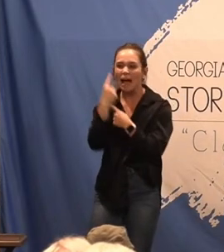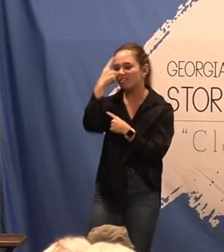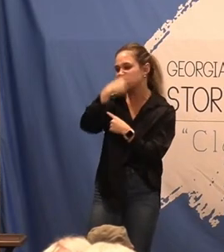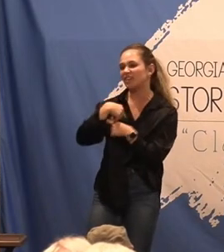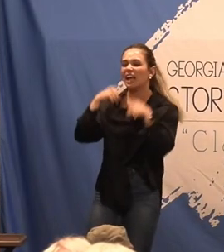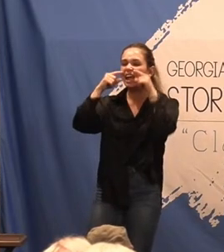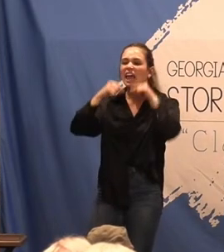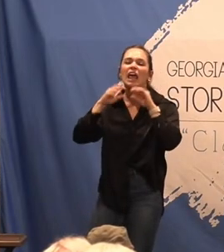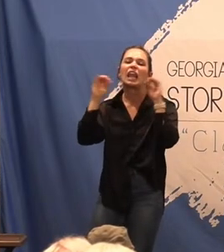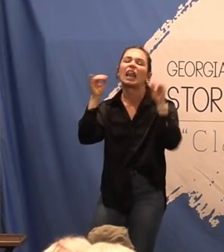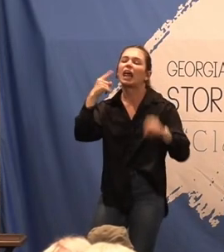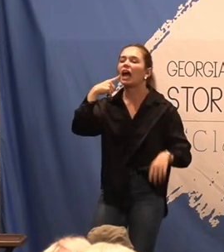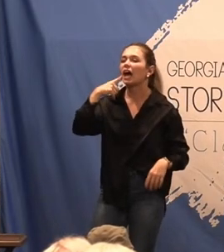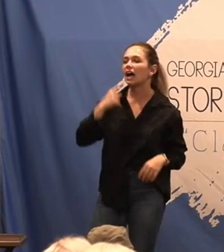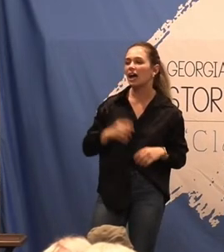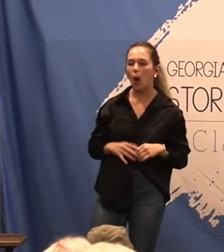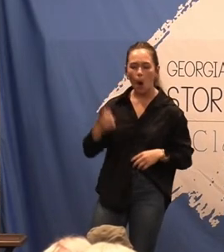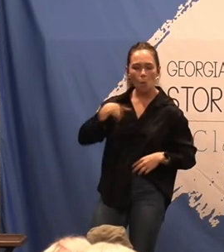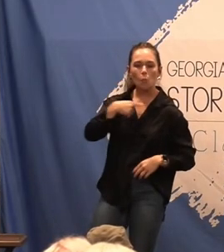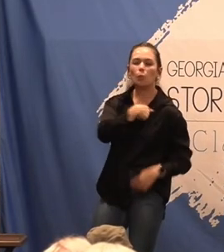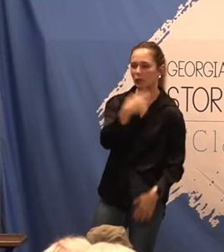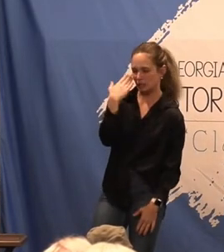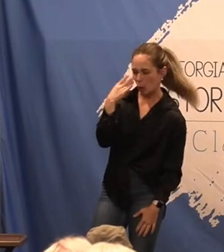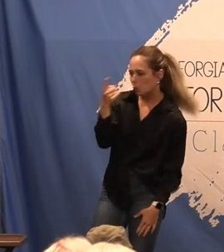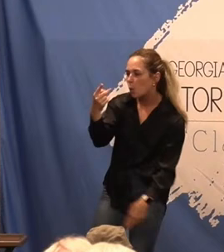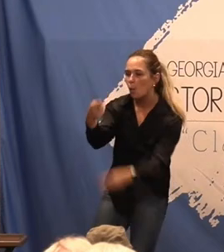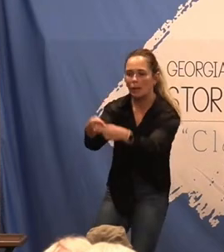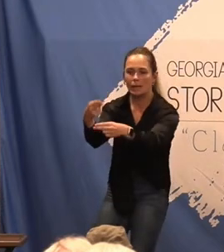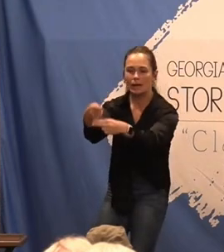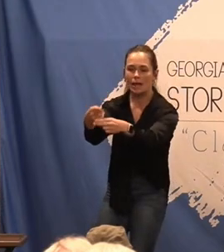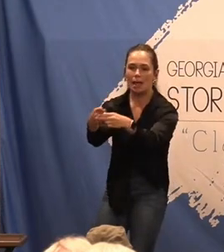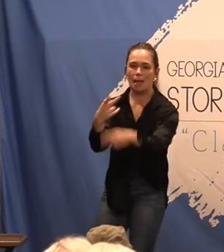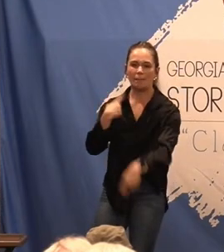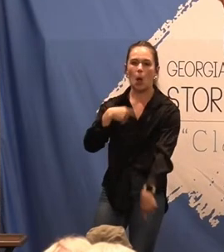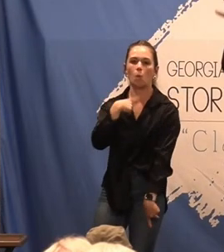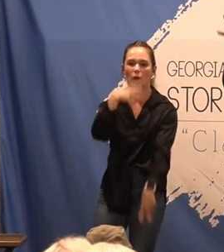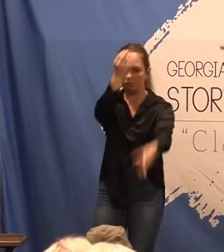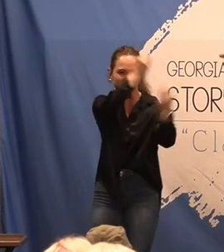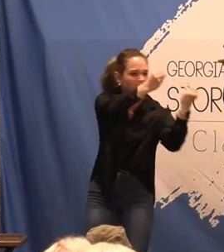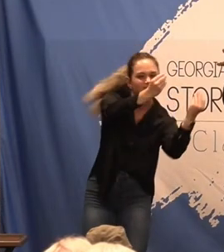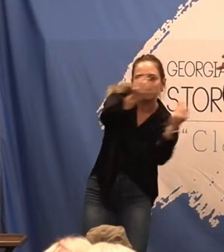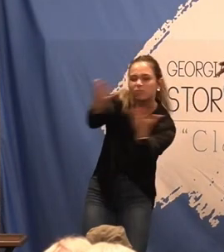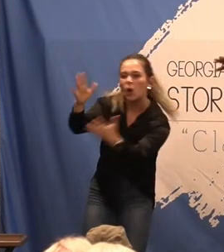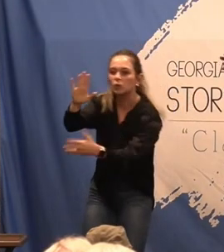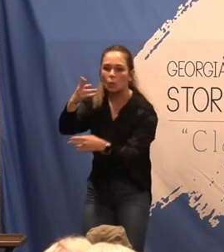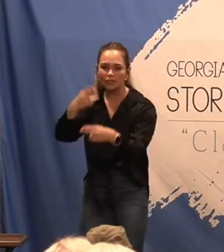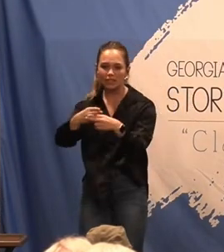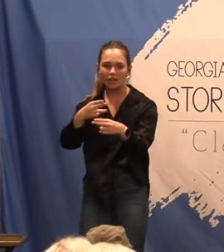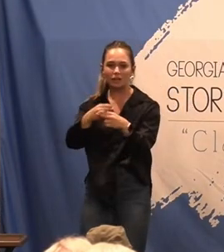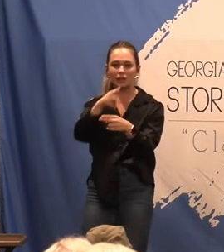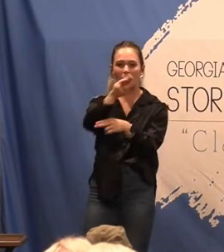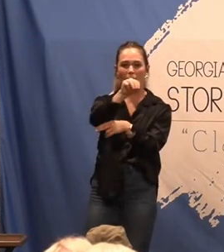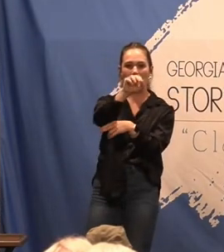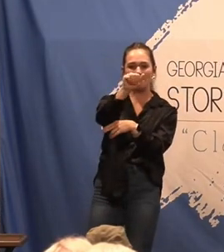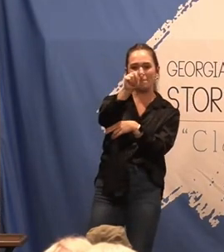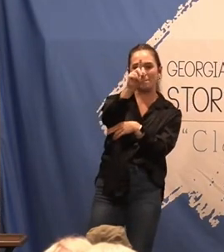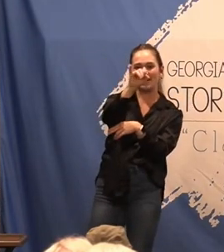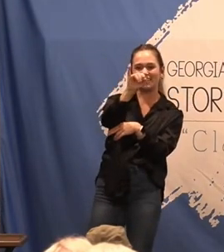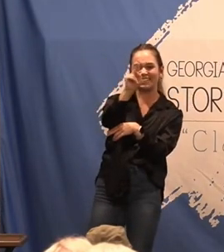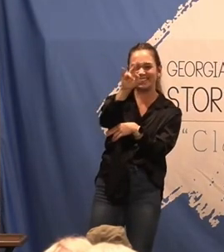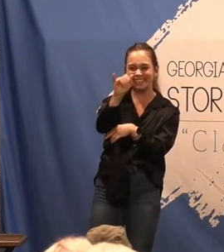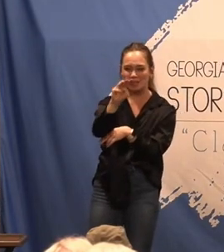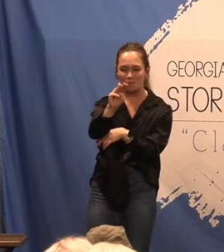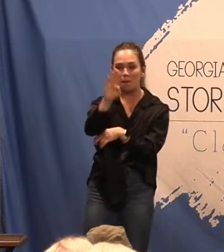toothless gums. We're the ones who know your name, and we're the ones who told everybody your name was Madam Killiman,